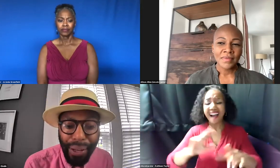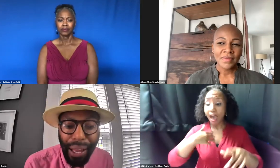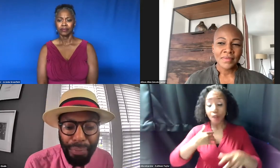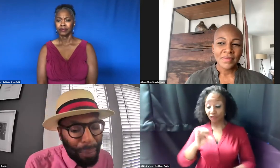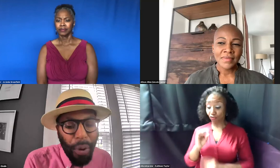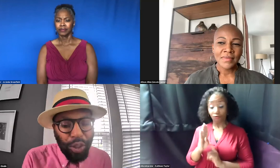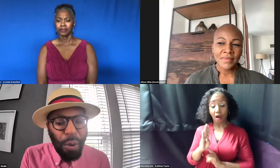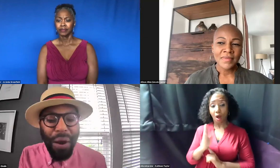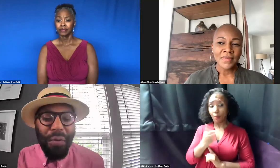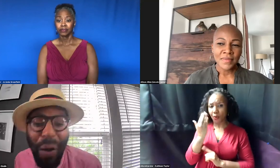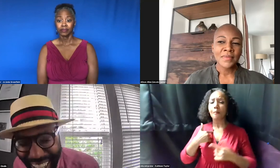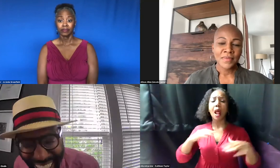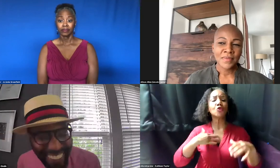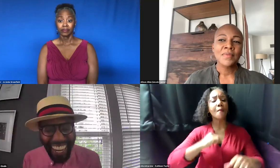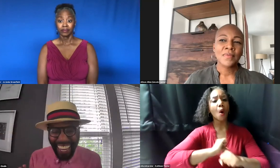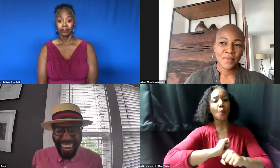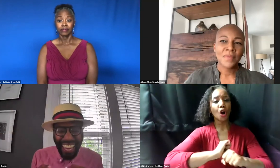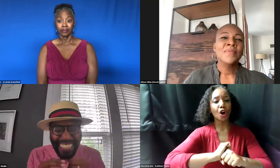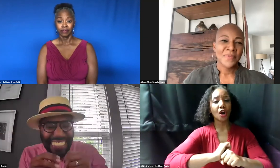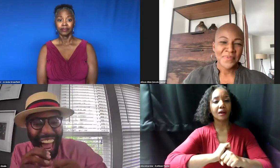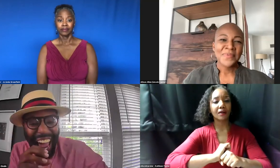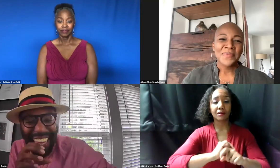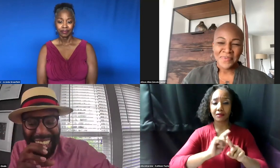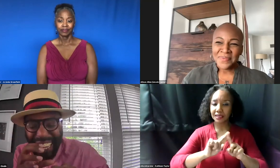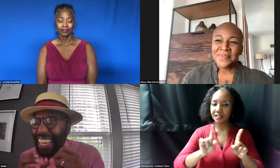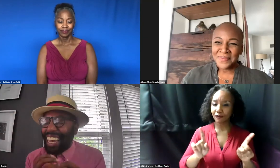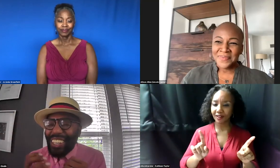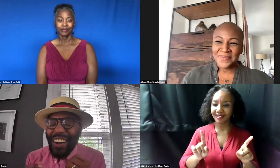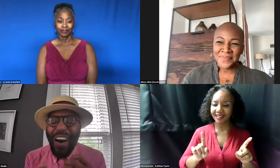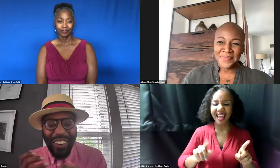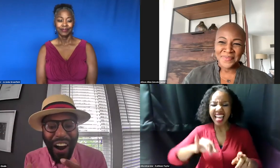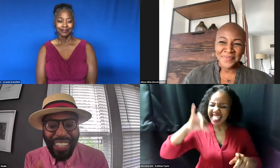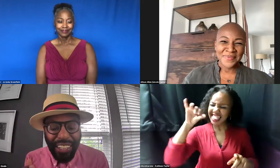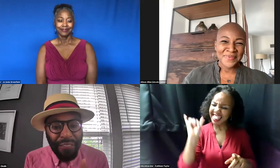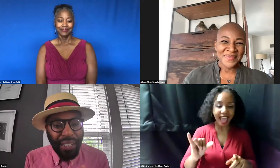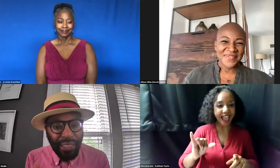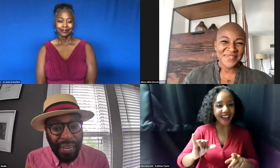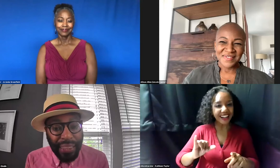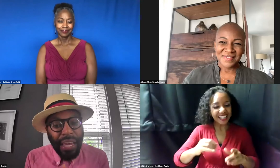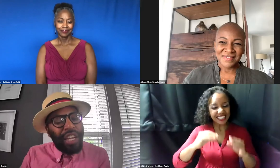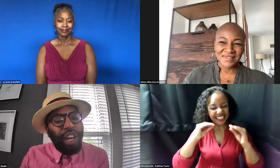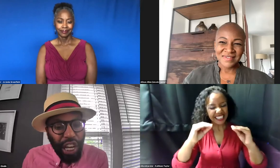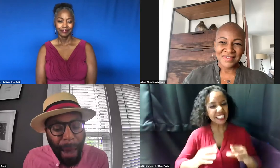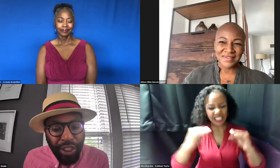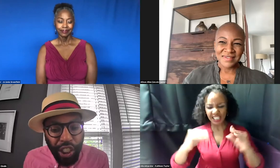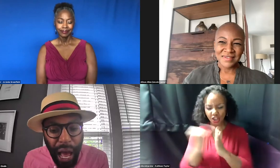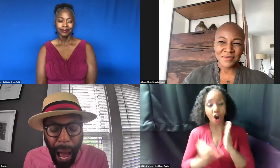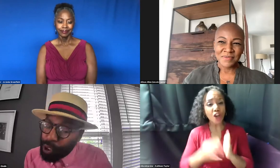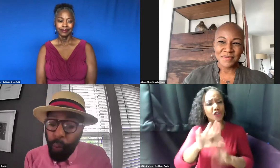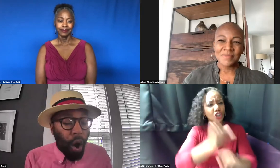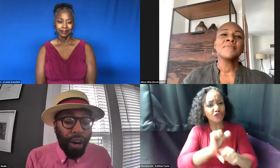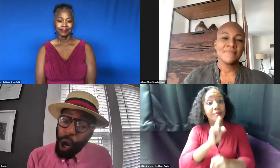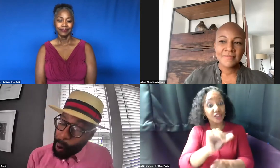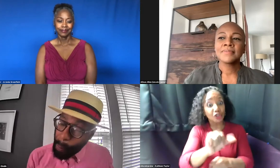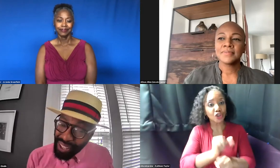job, but I'm always doing my work, right? And like, I think that teaching artists and art educators have to understand that your job is your job.